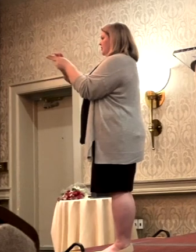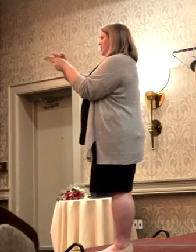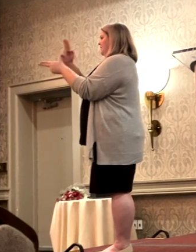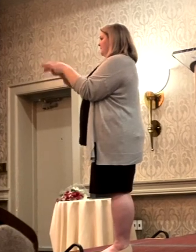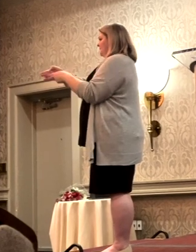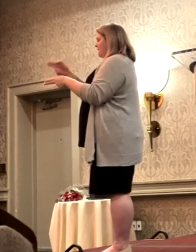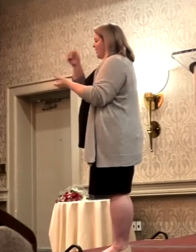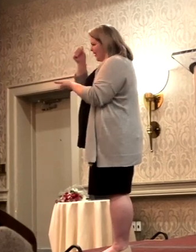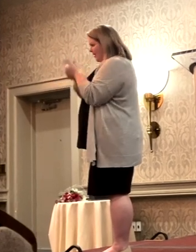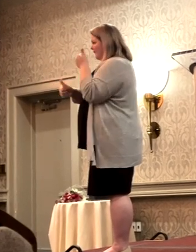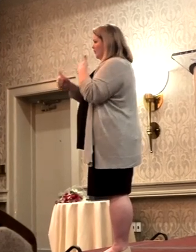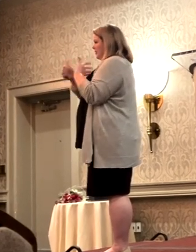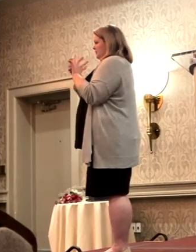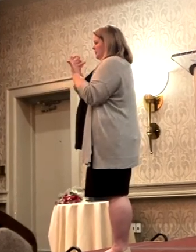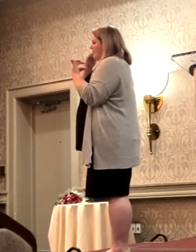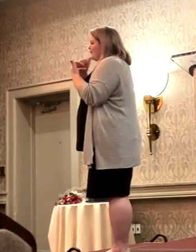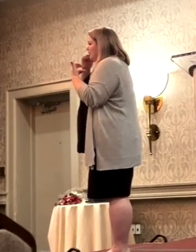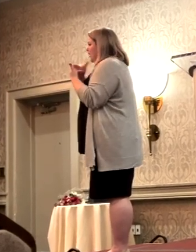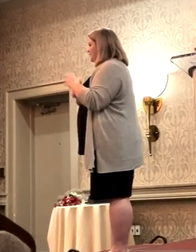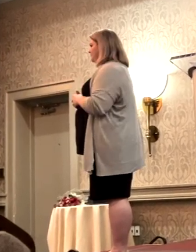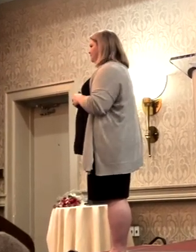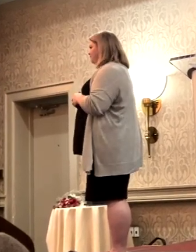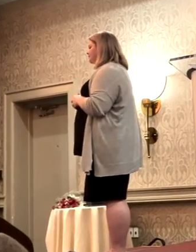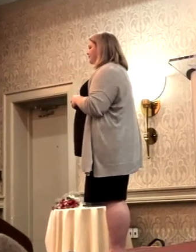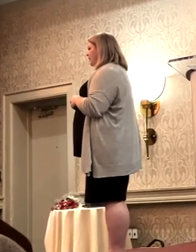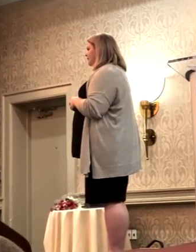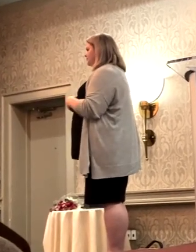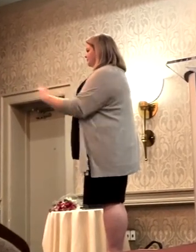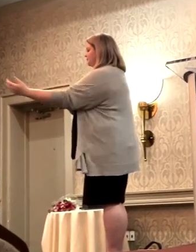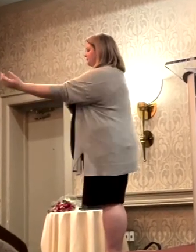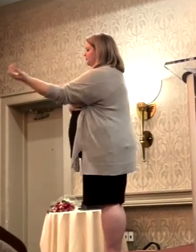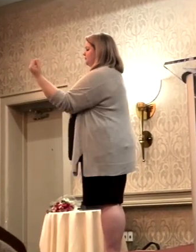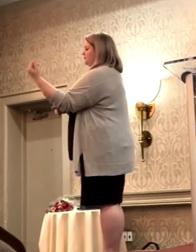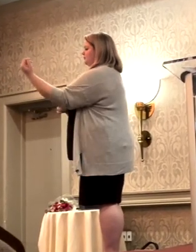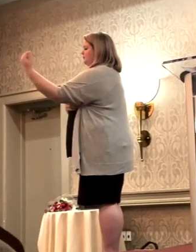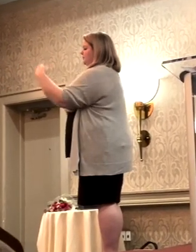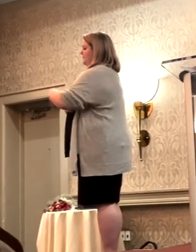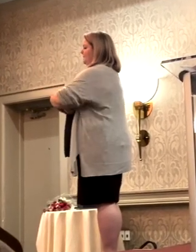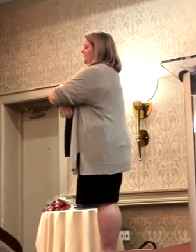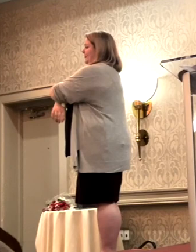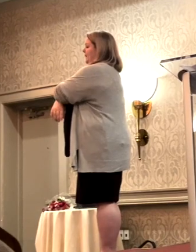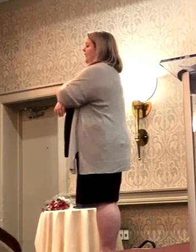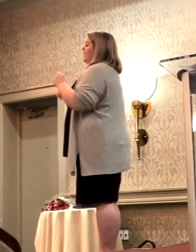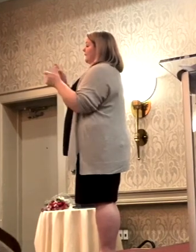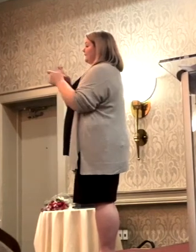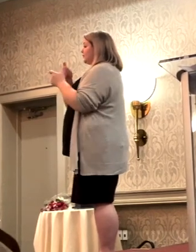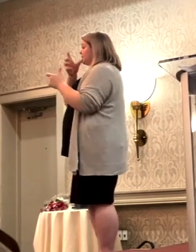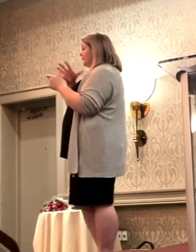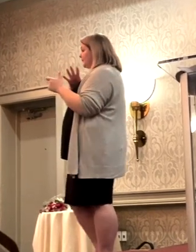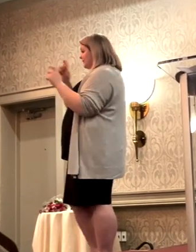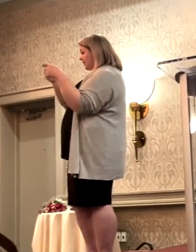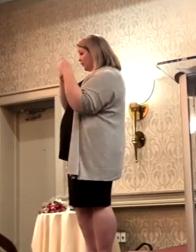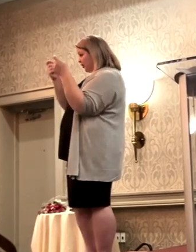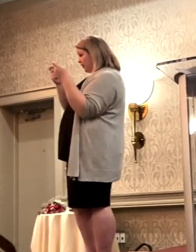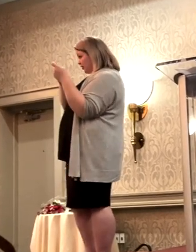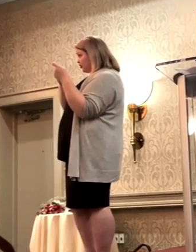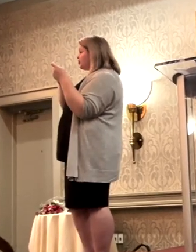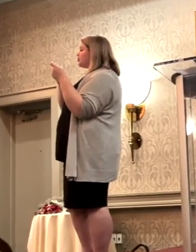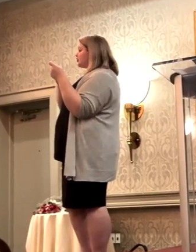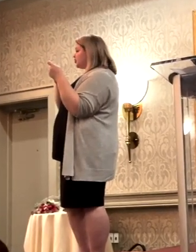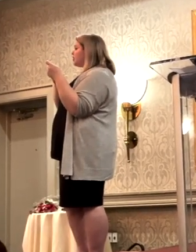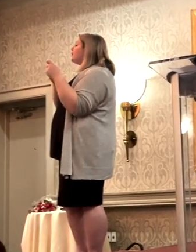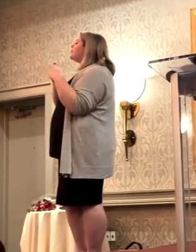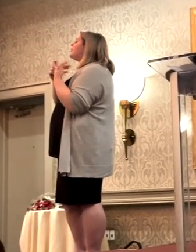day. The work that led to that first women's celebration led to the discovery of the story of